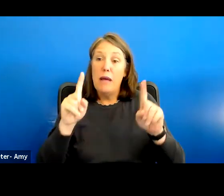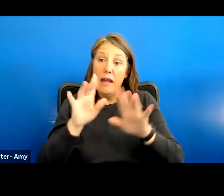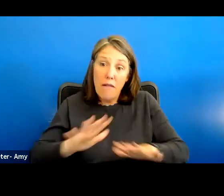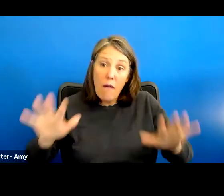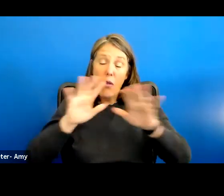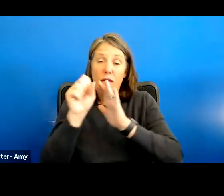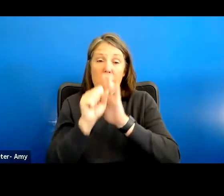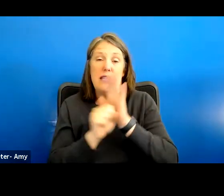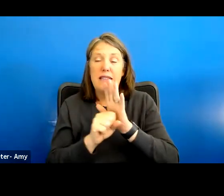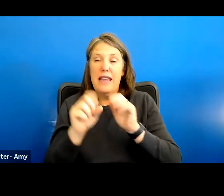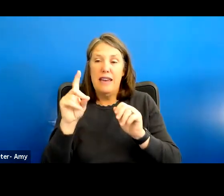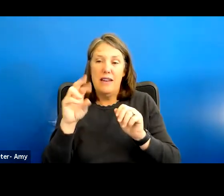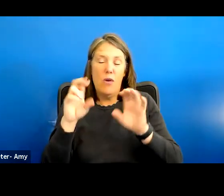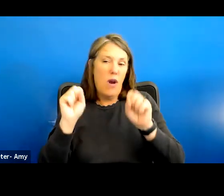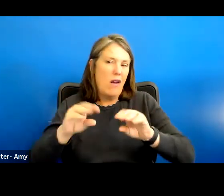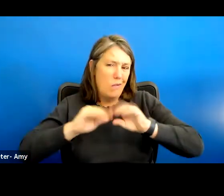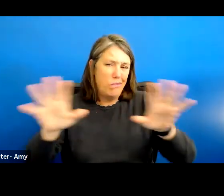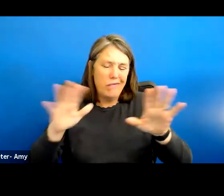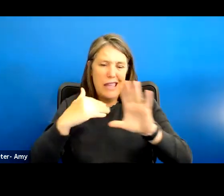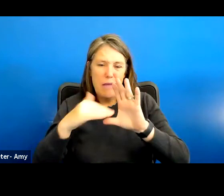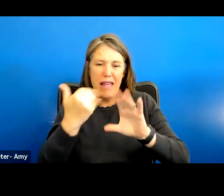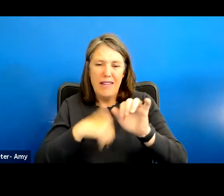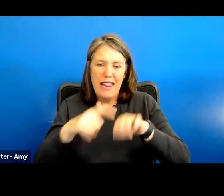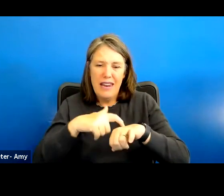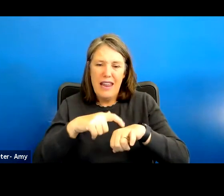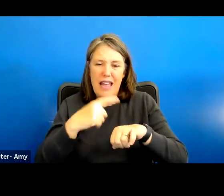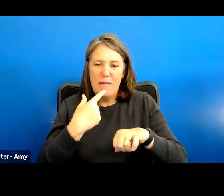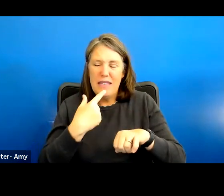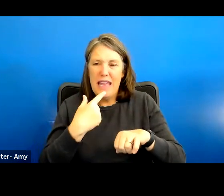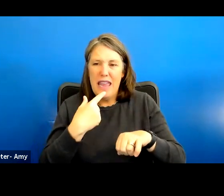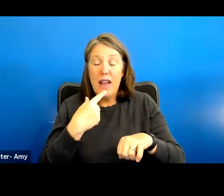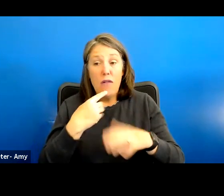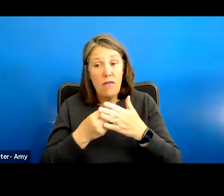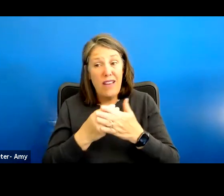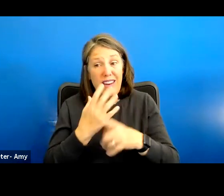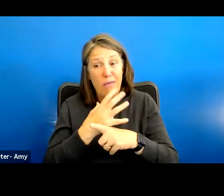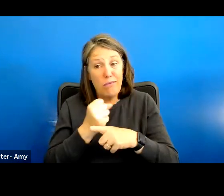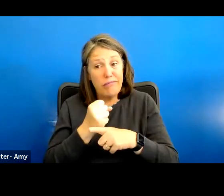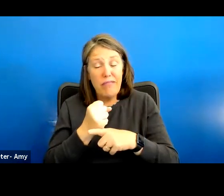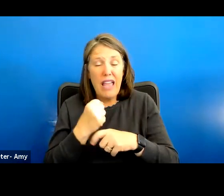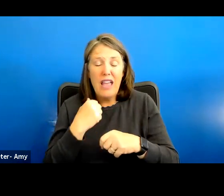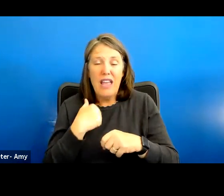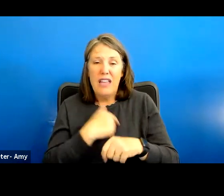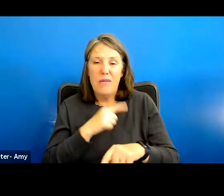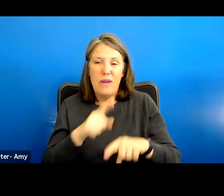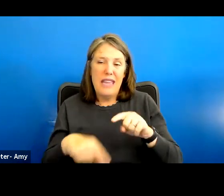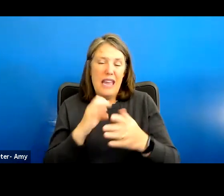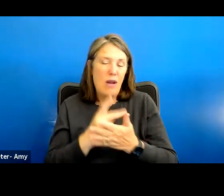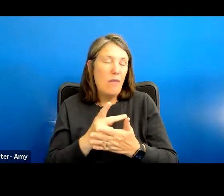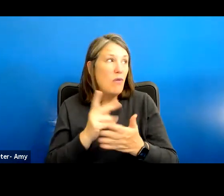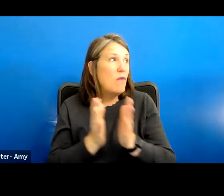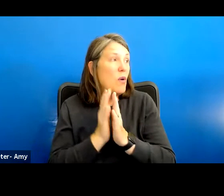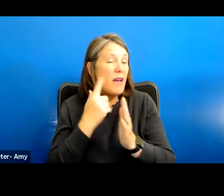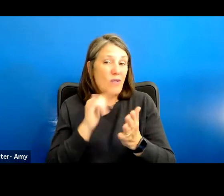could blast out an email at any point saying, hey, our funding has dried up. We are no longer able to approve requests for this